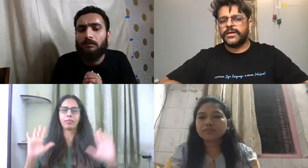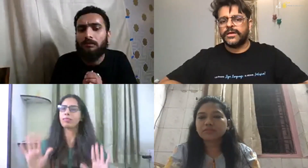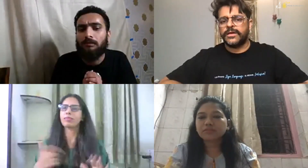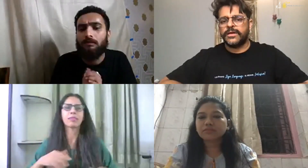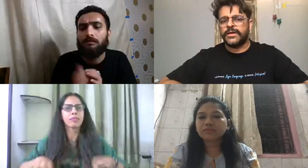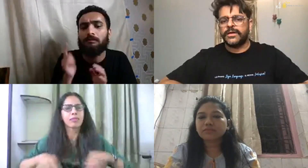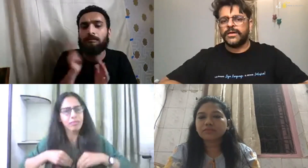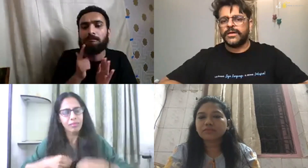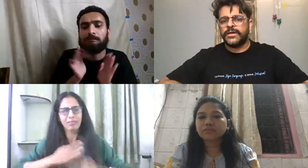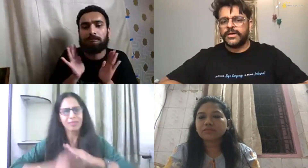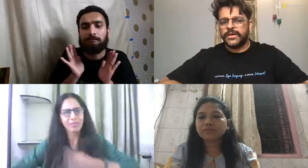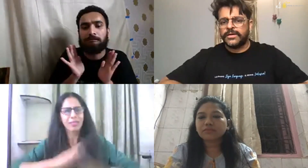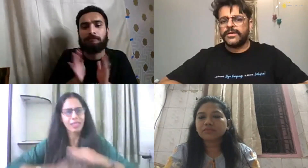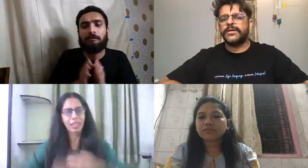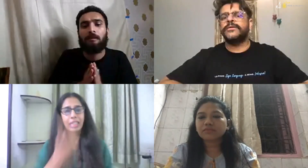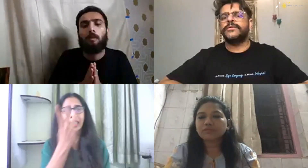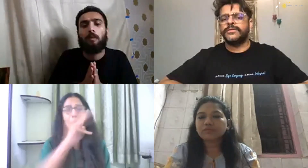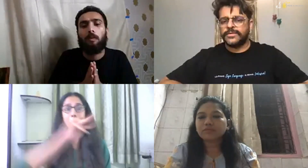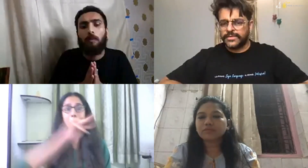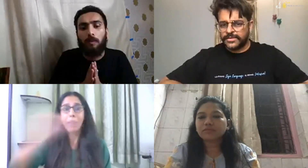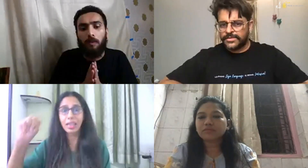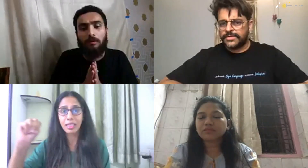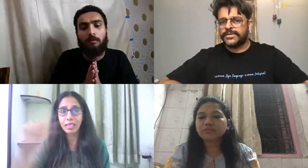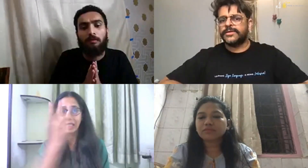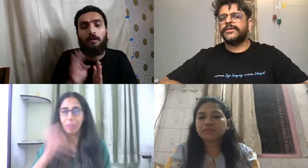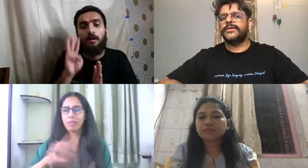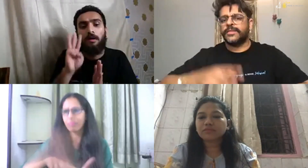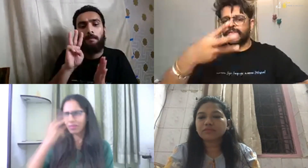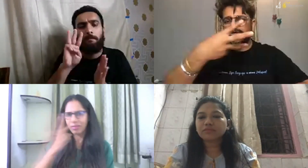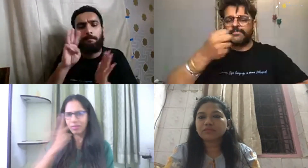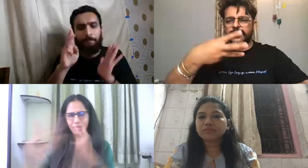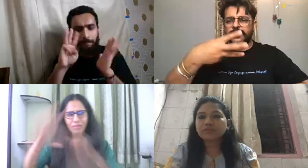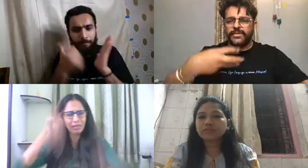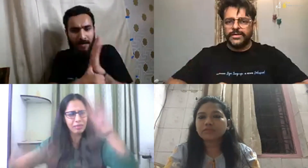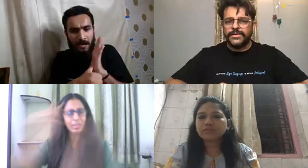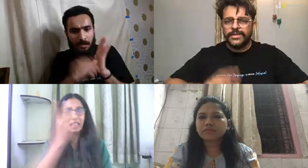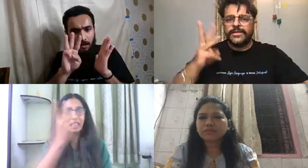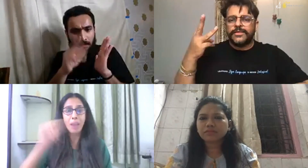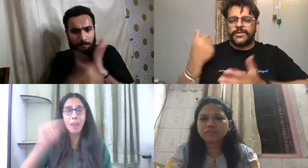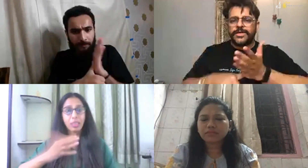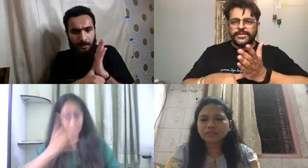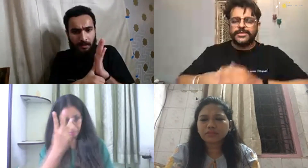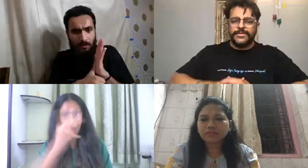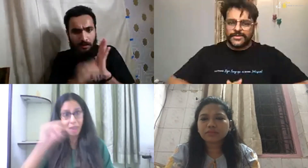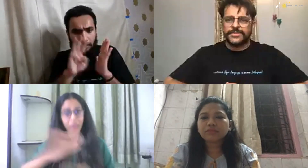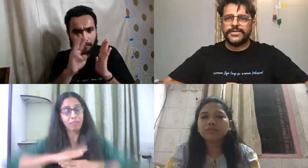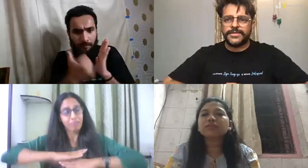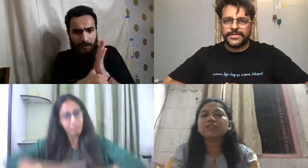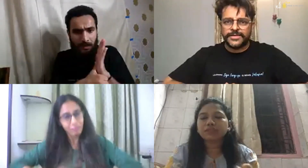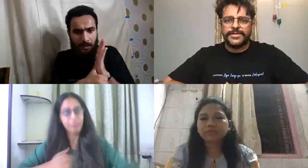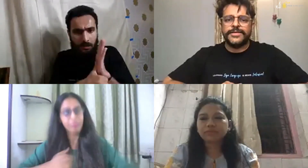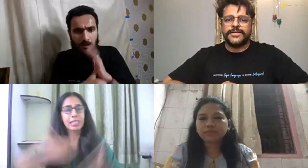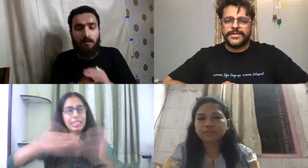people were thinking that yeah, I was kind. I was a clever person. People were thinking that, but I